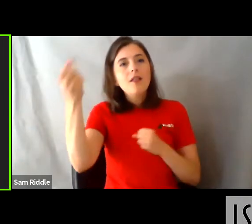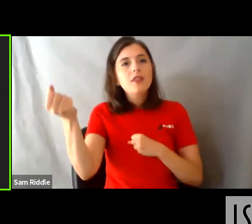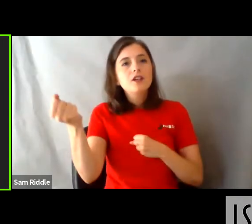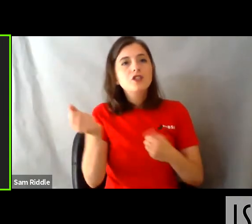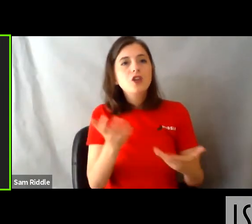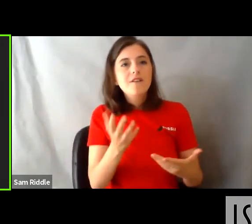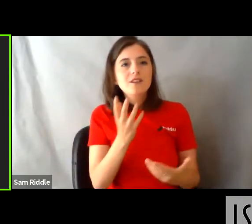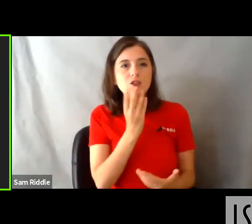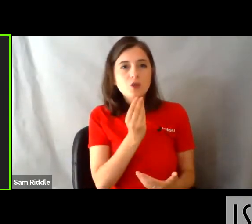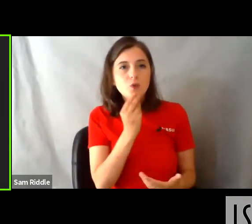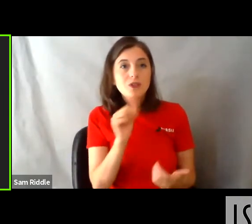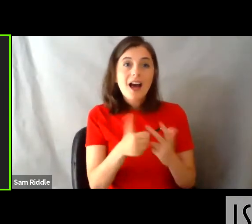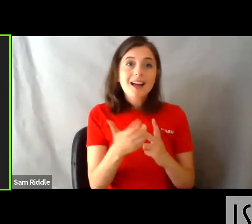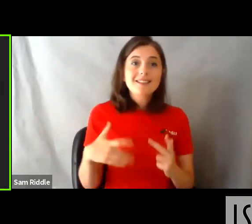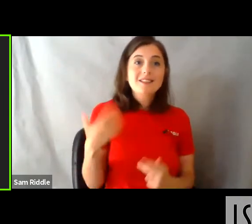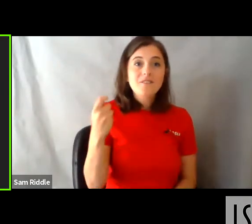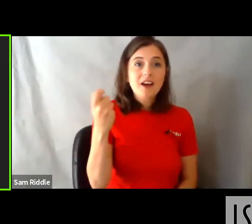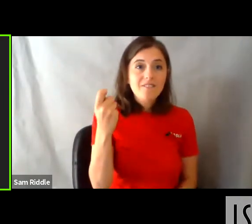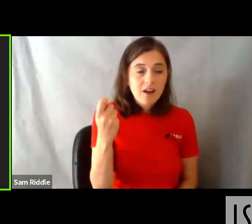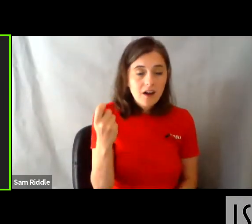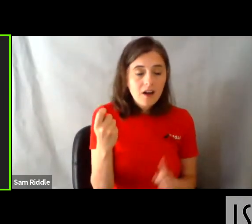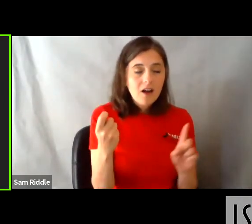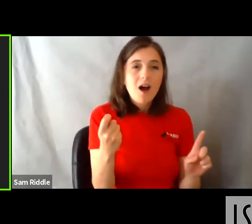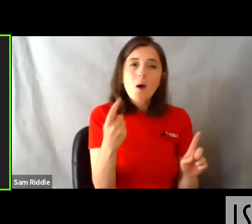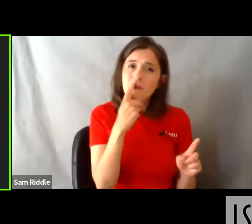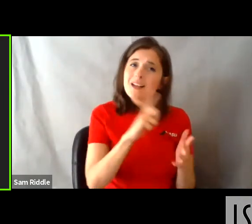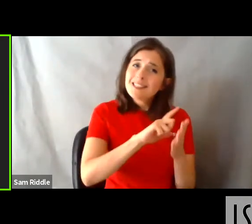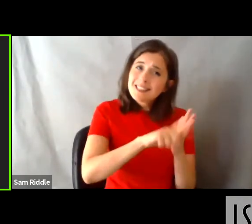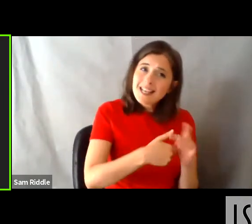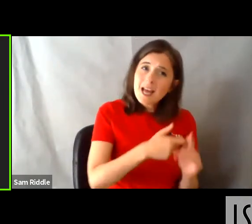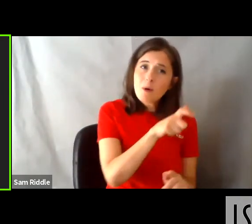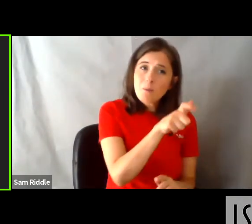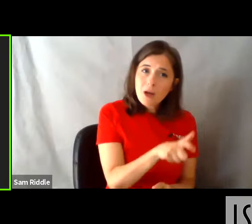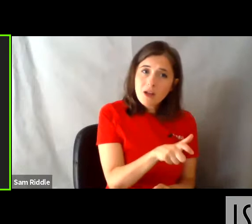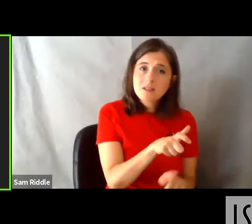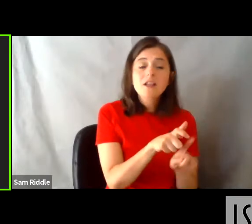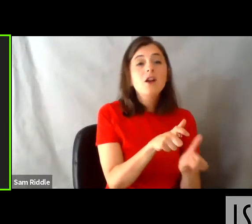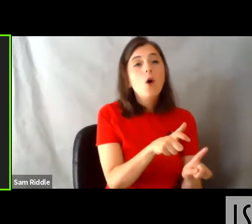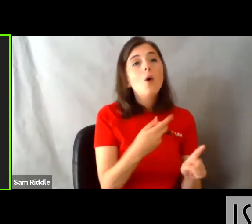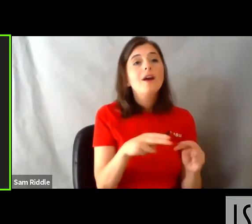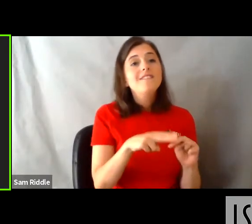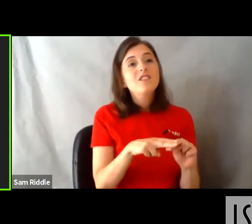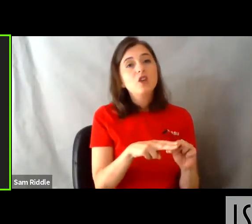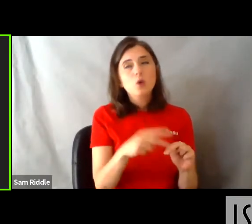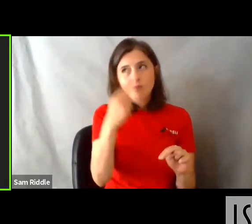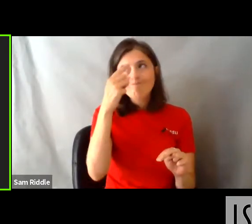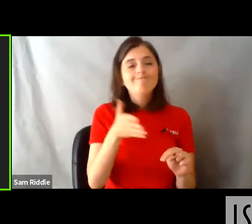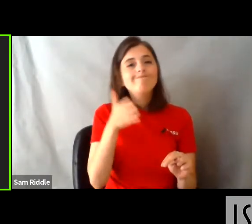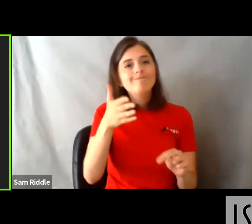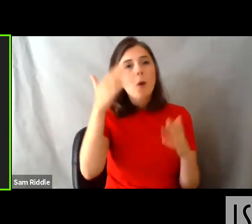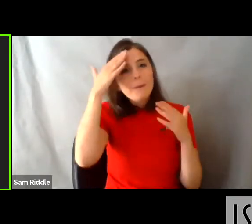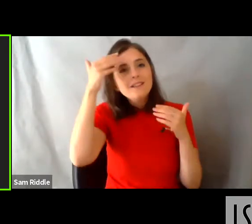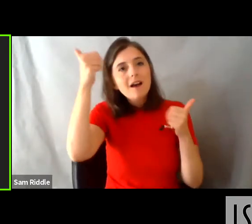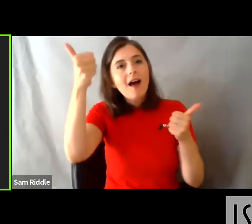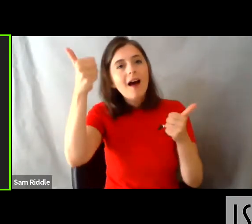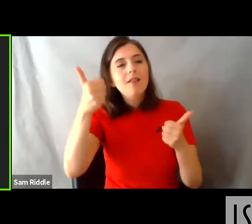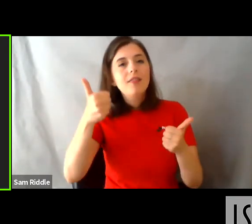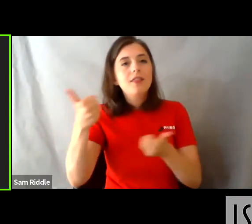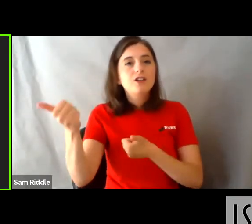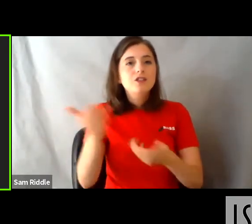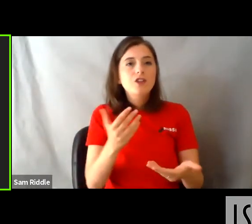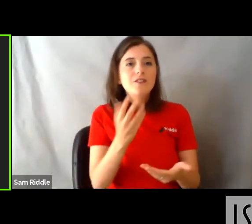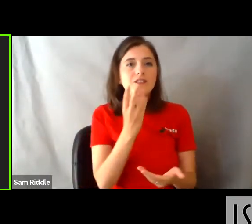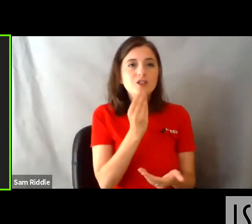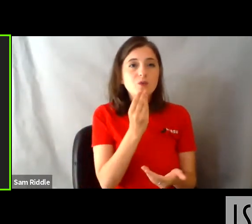survivor, disabled people and those who identify as mental health service users or both stand together as brothers